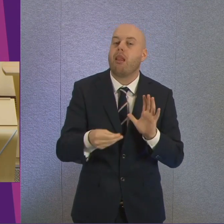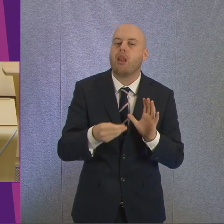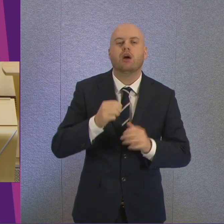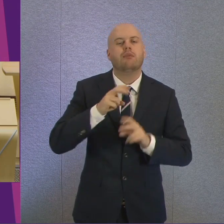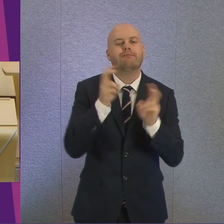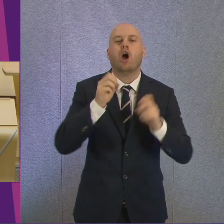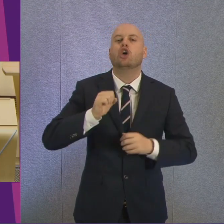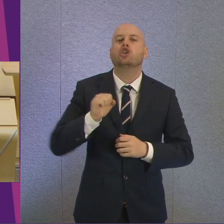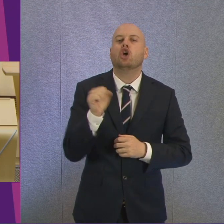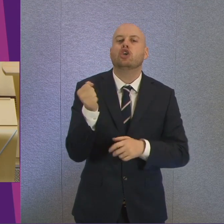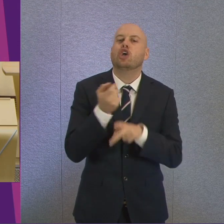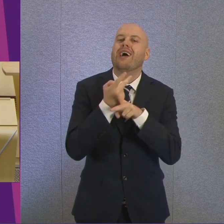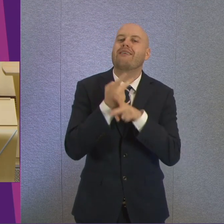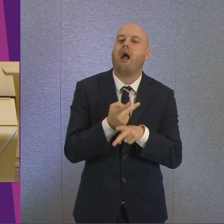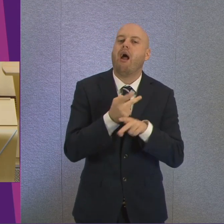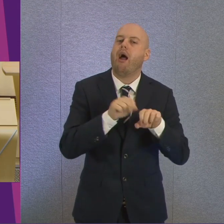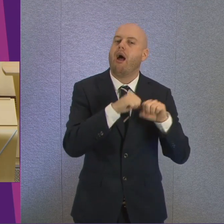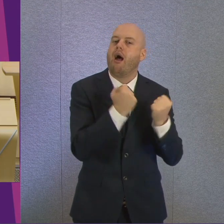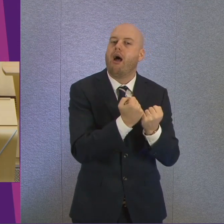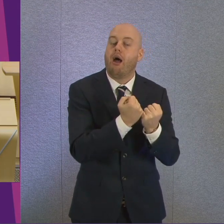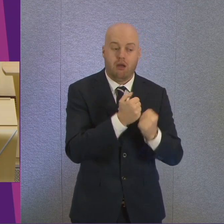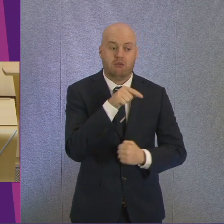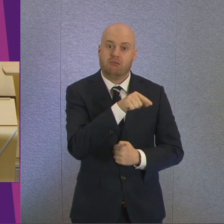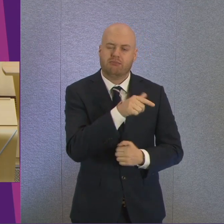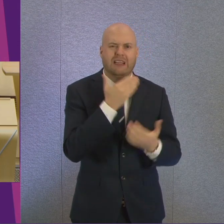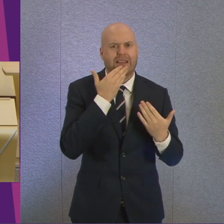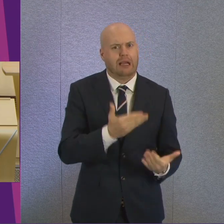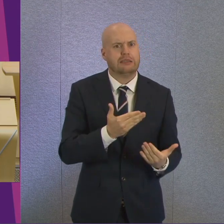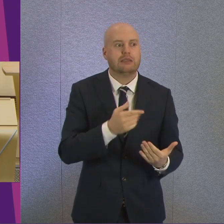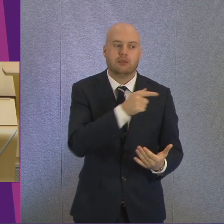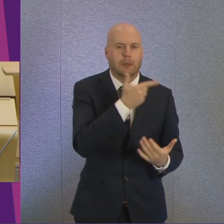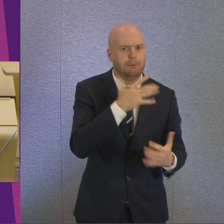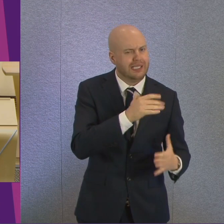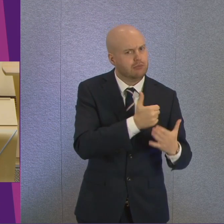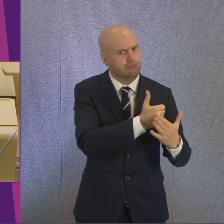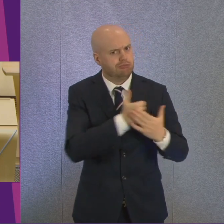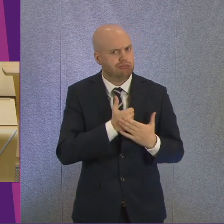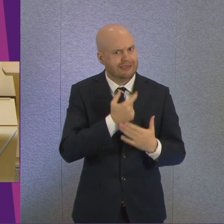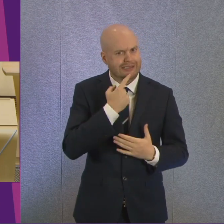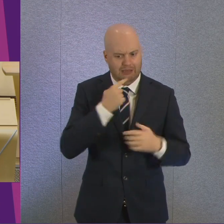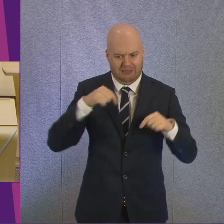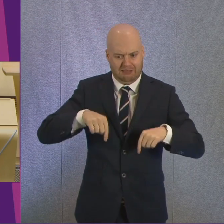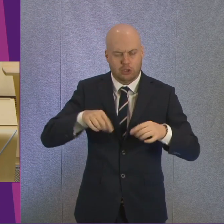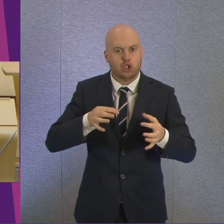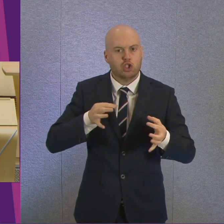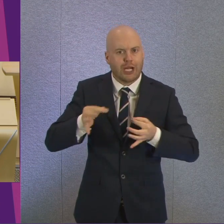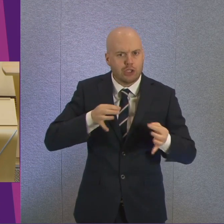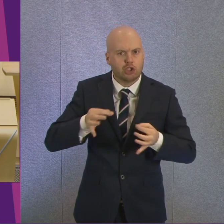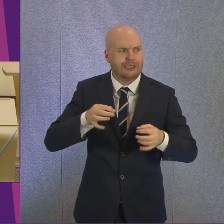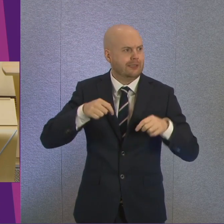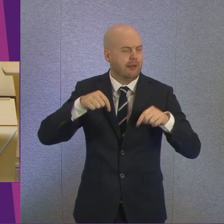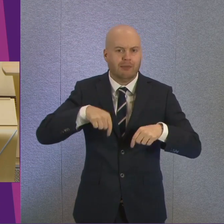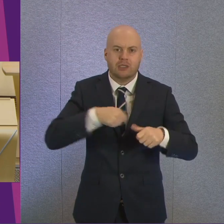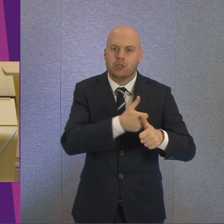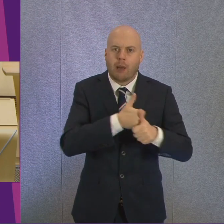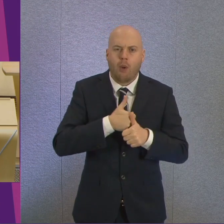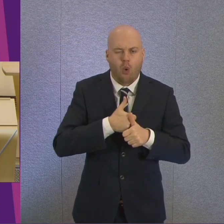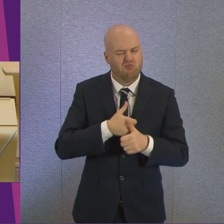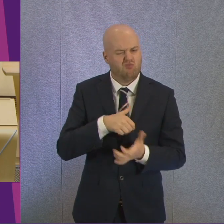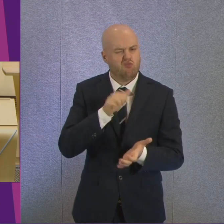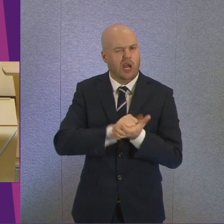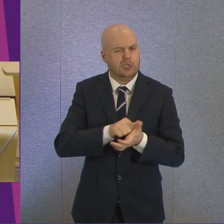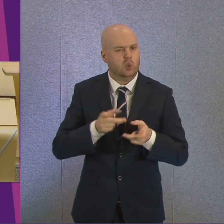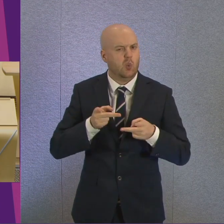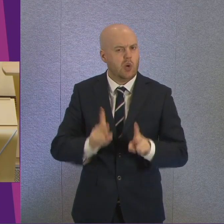Scotland, agree that this strategy and approach is the right one. We owe enormous gratitude to workers safeguarding our